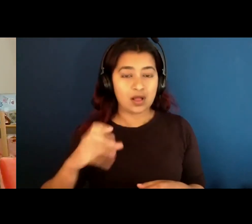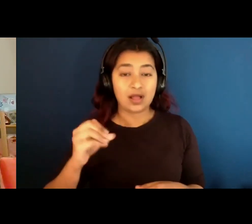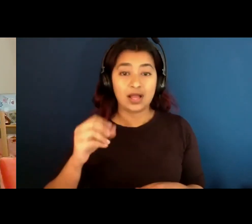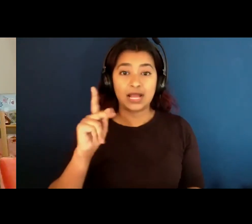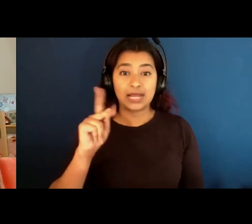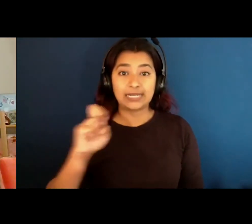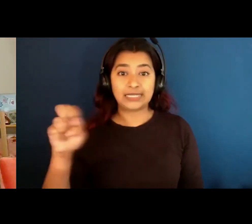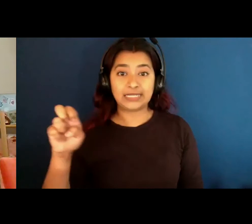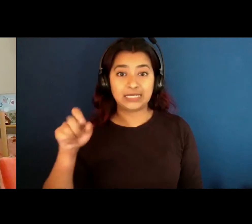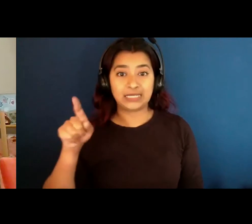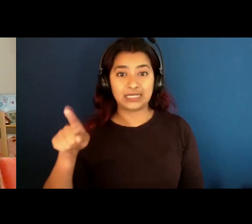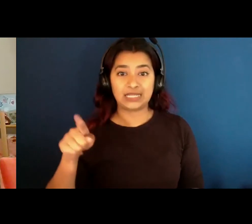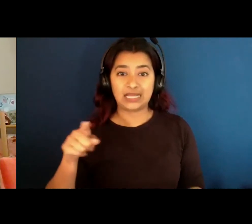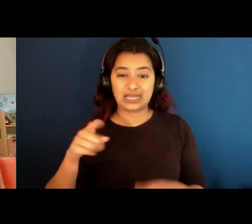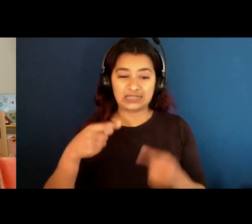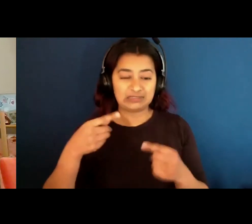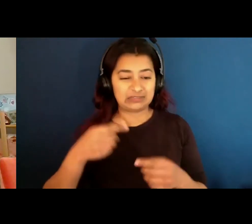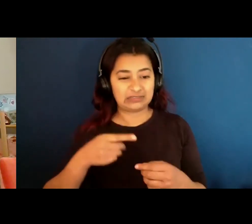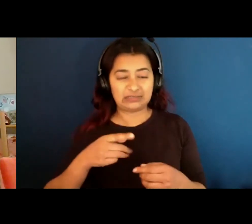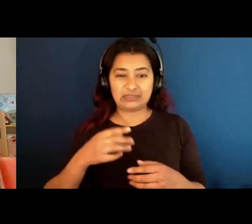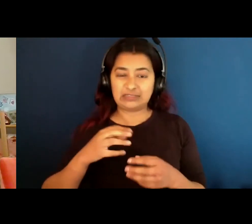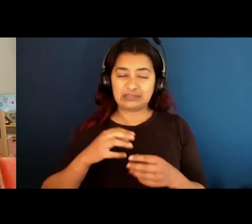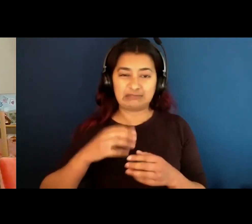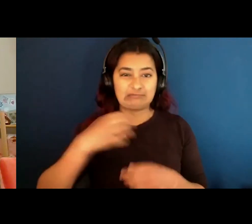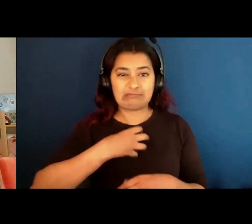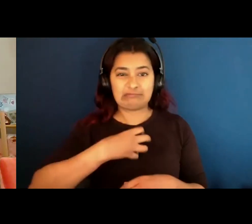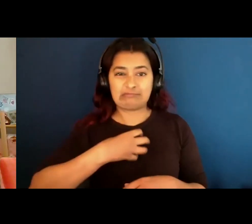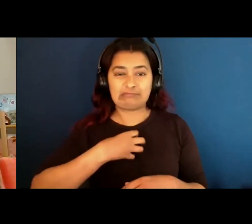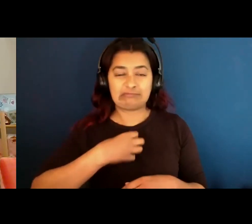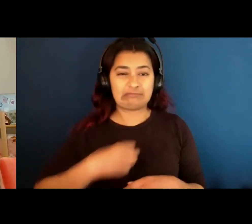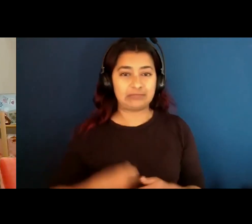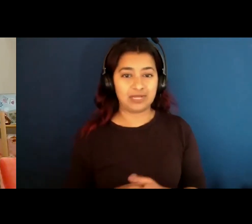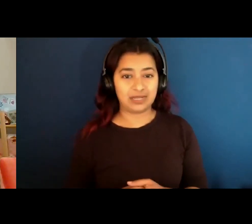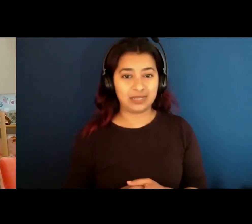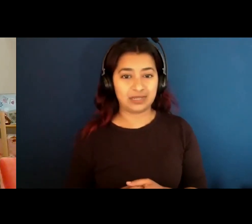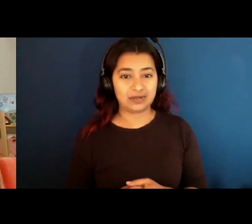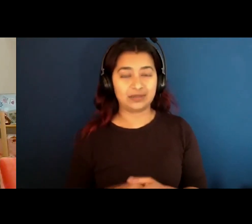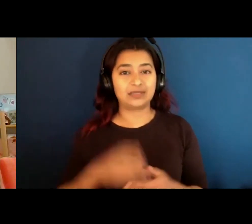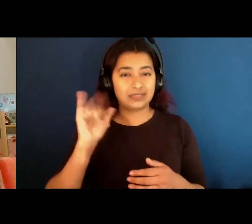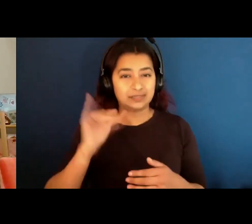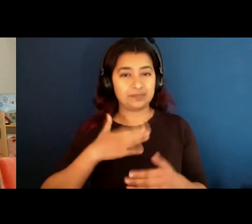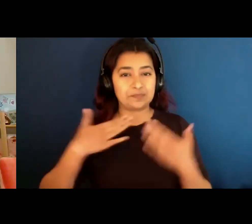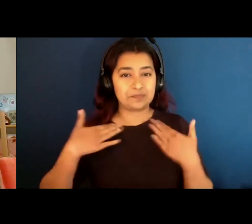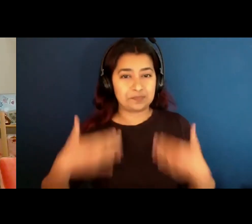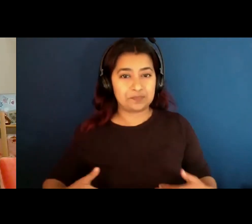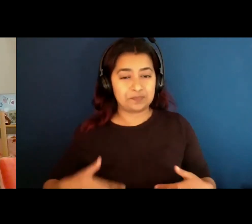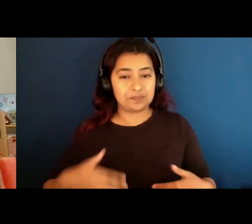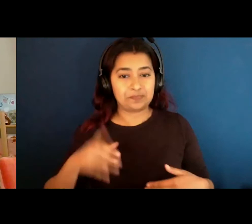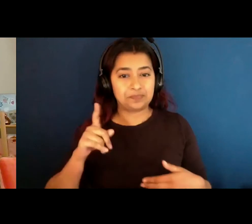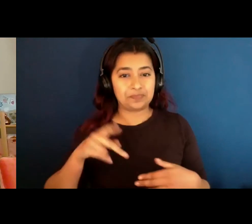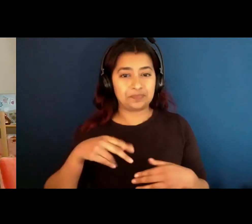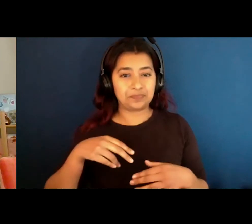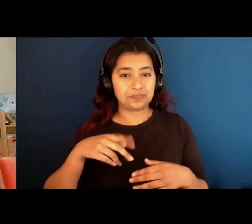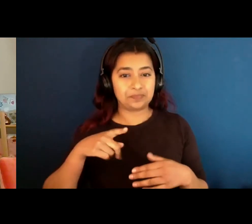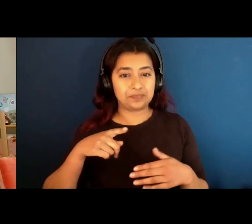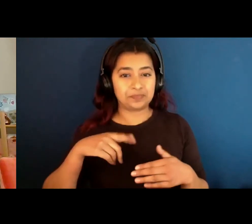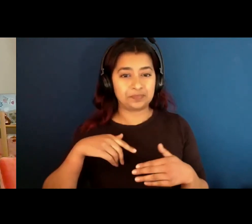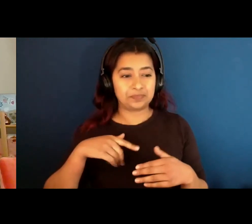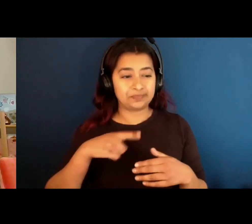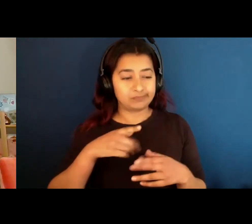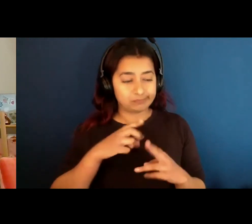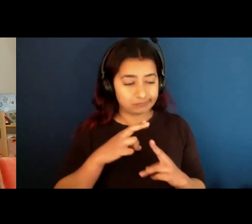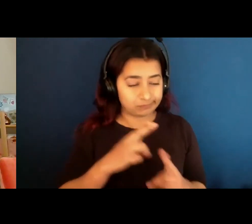bring their grievances to the top of the bloodstream, and here is my body, wilting in